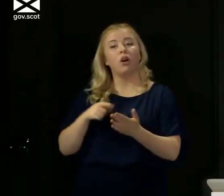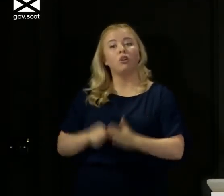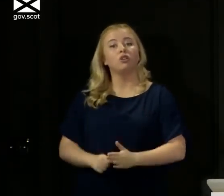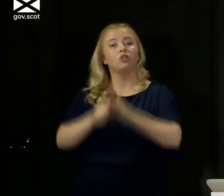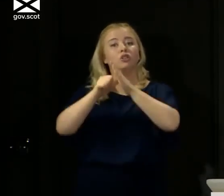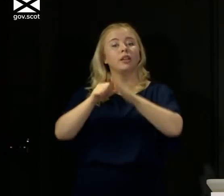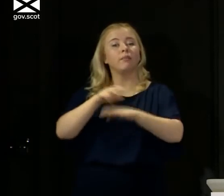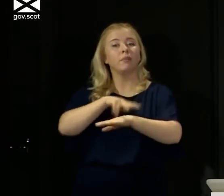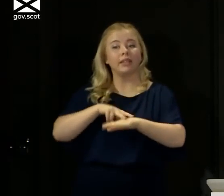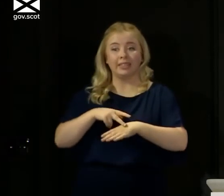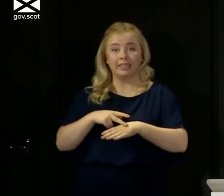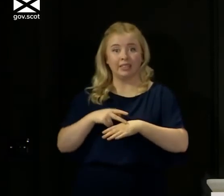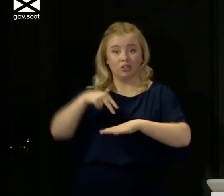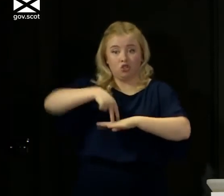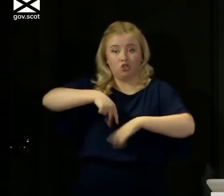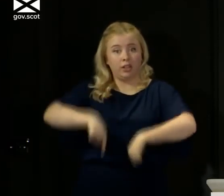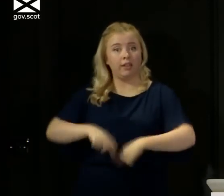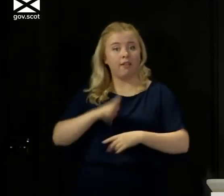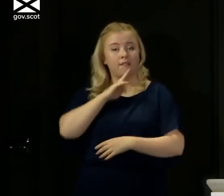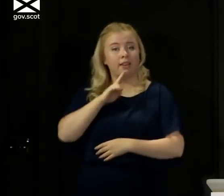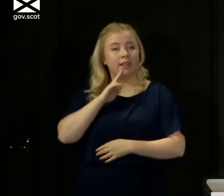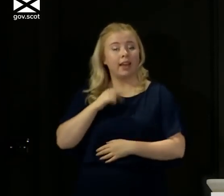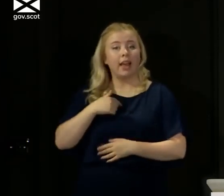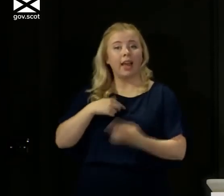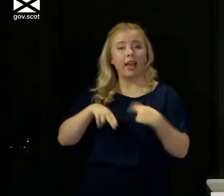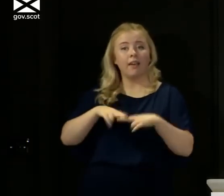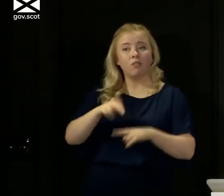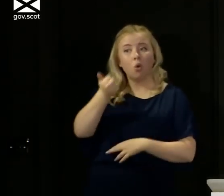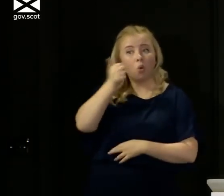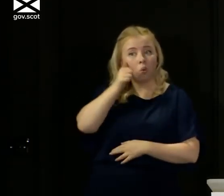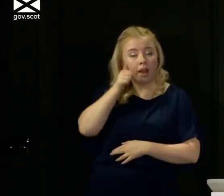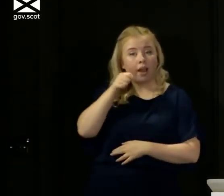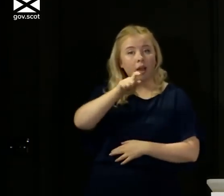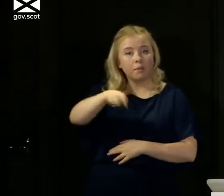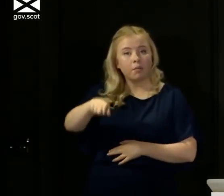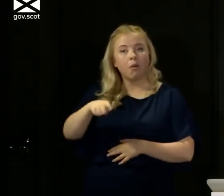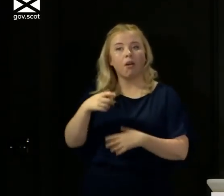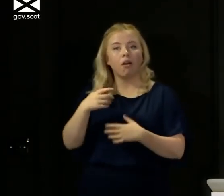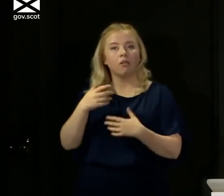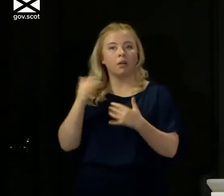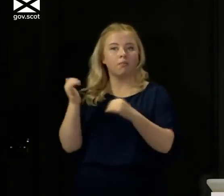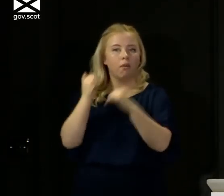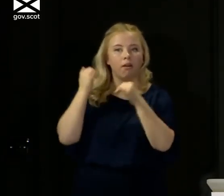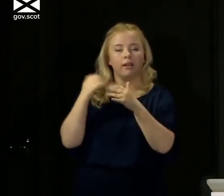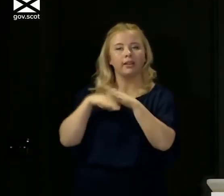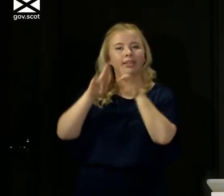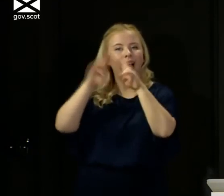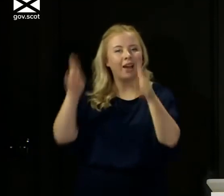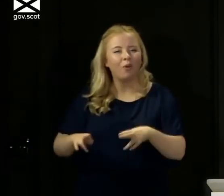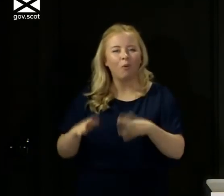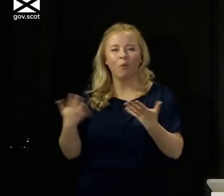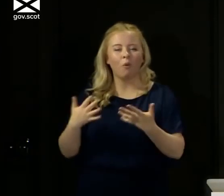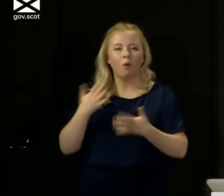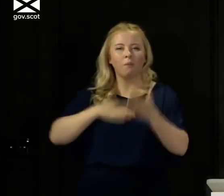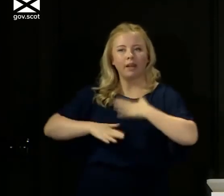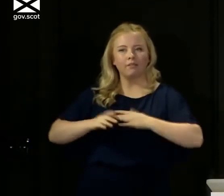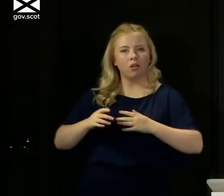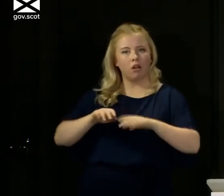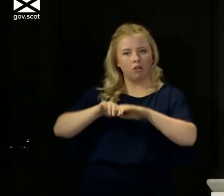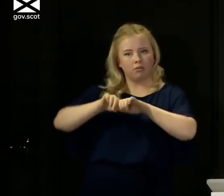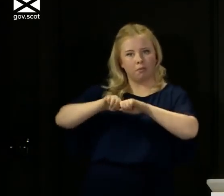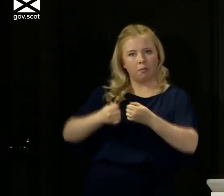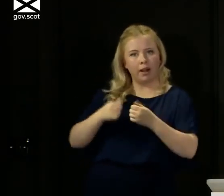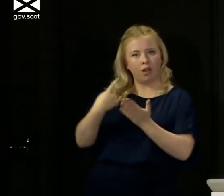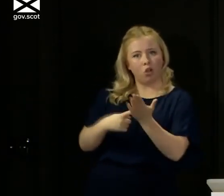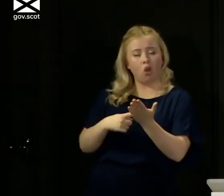stood next to me on Friday and said, if you're aware of people having house parties or acting in a way that is against the law, you should